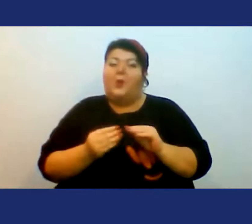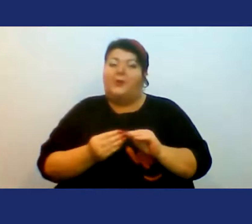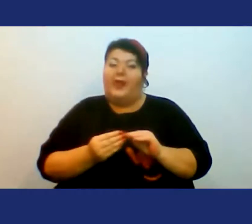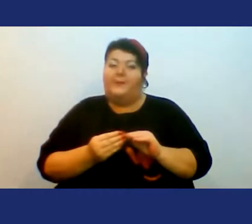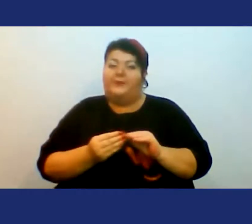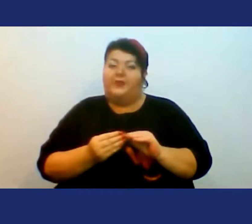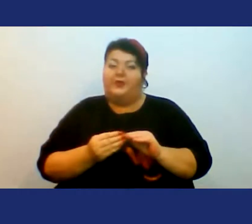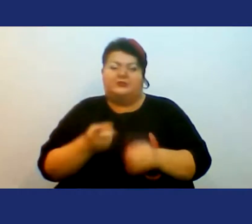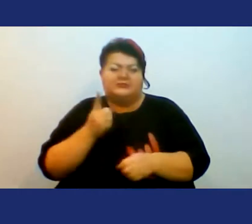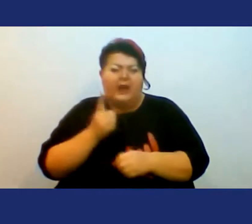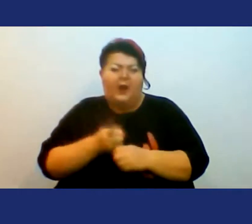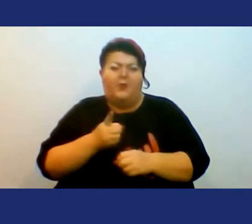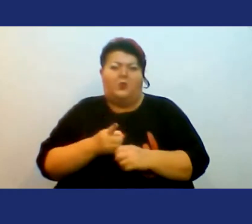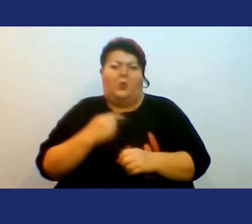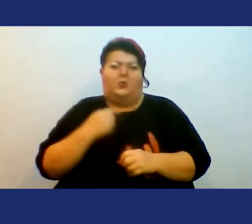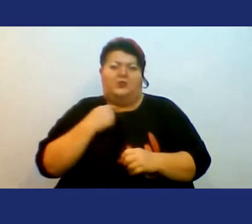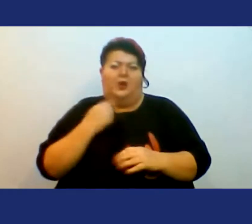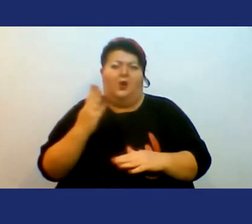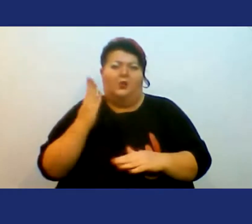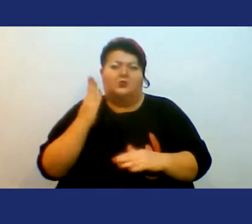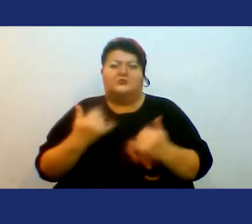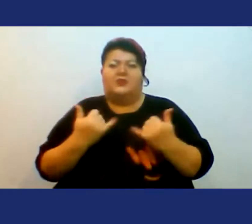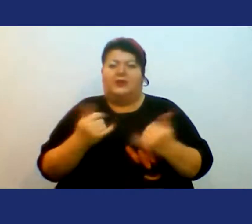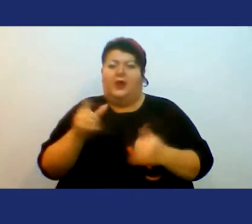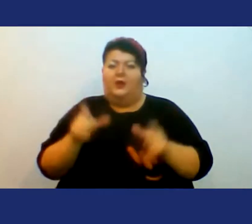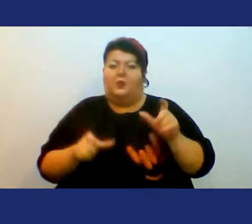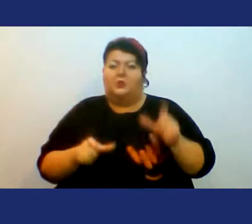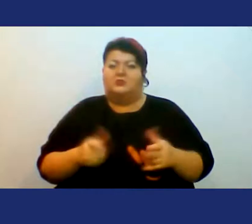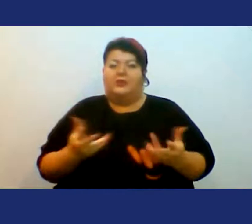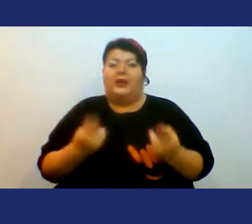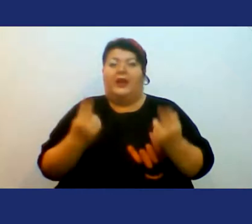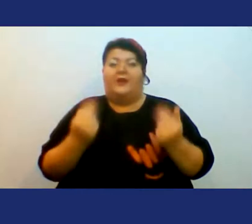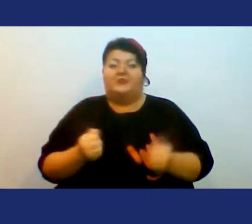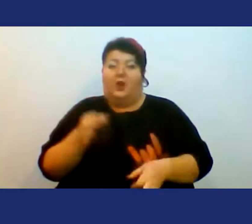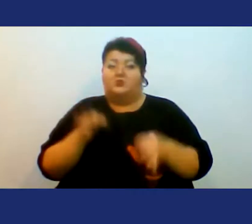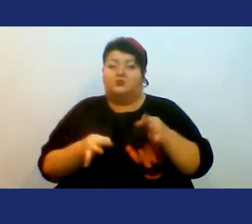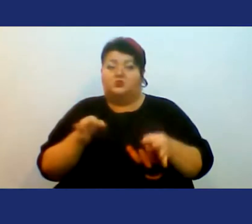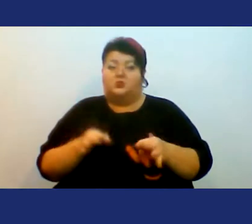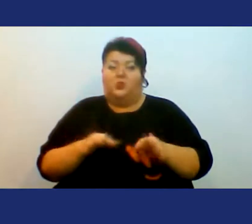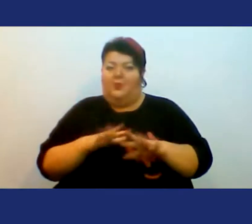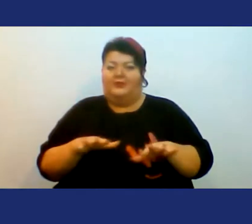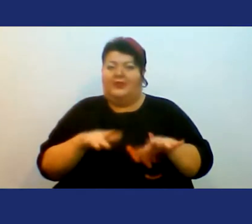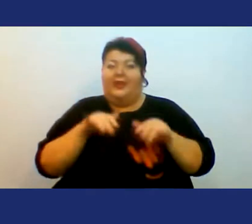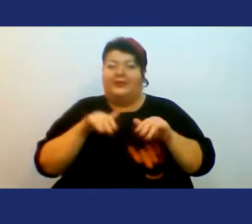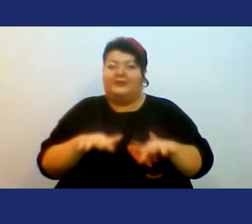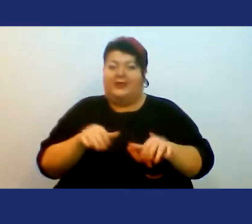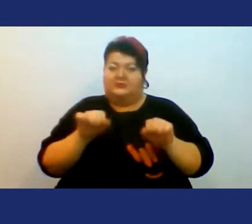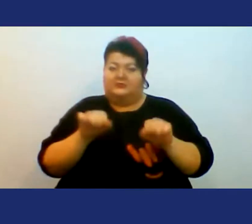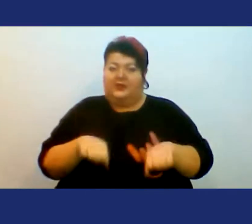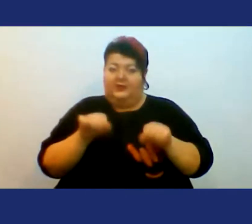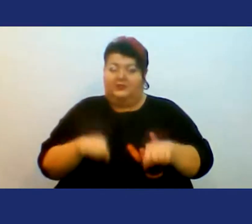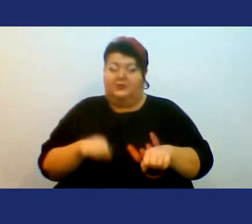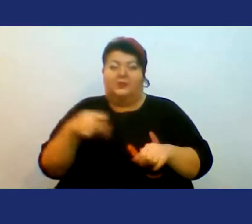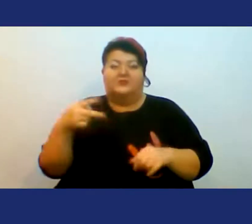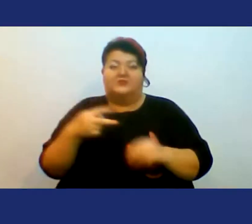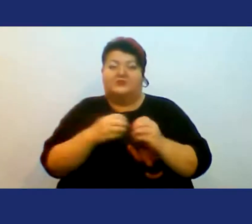electoral cycle, and the new challenges. Throughout the decades or many years,